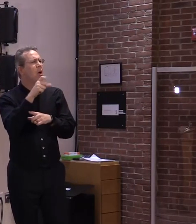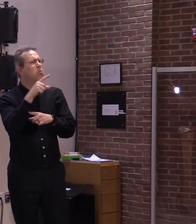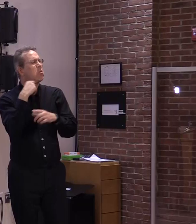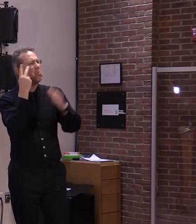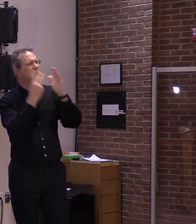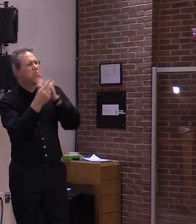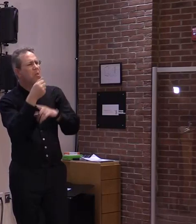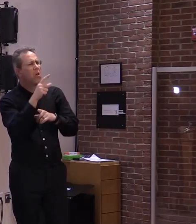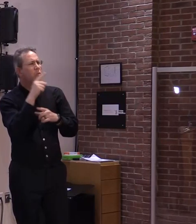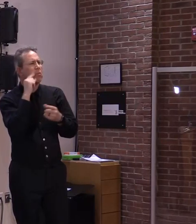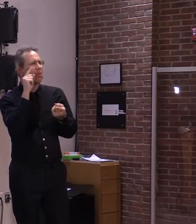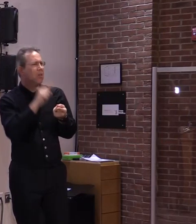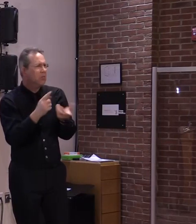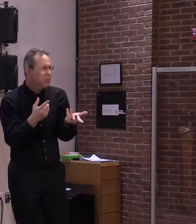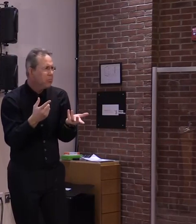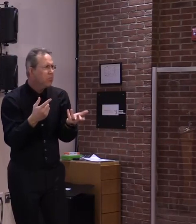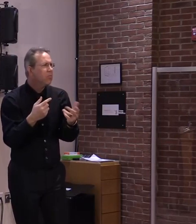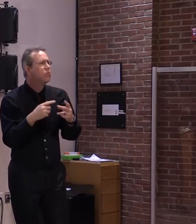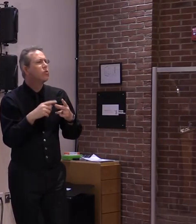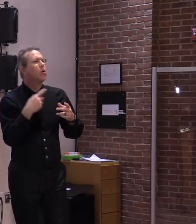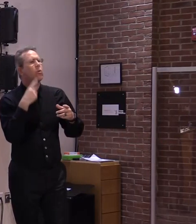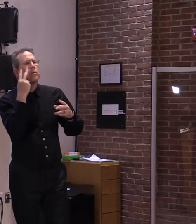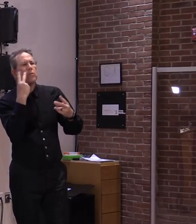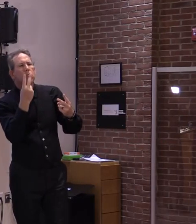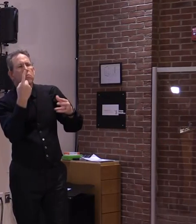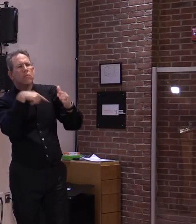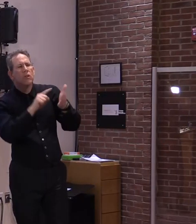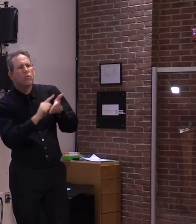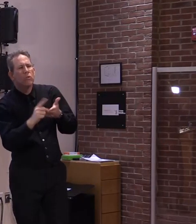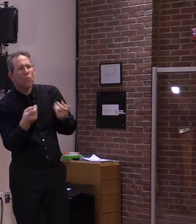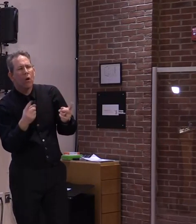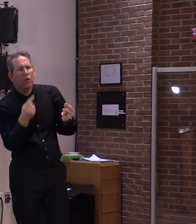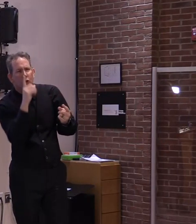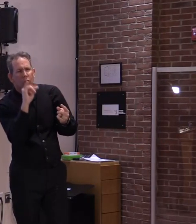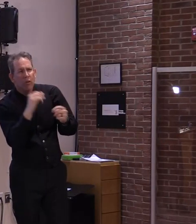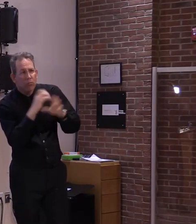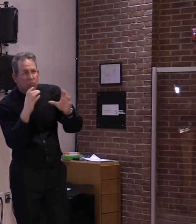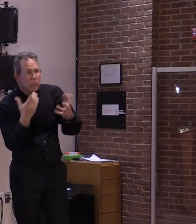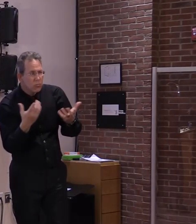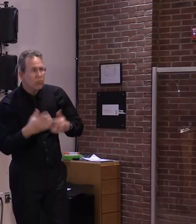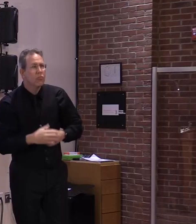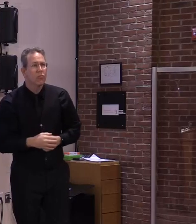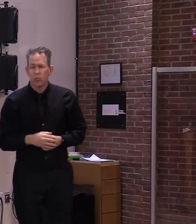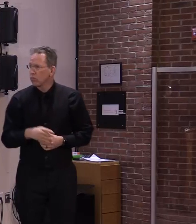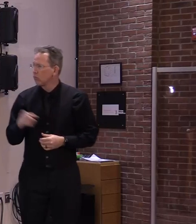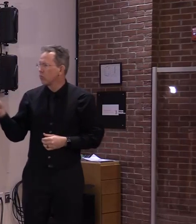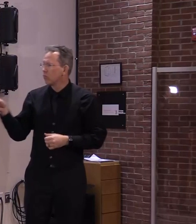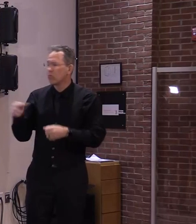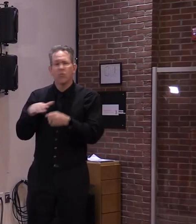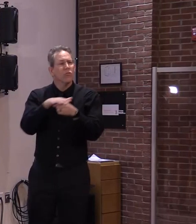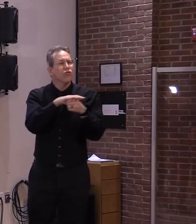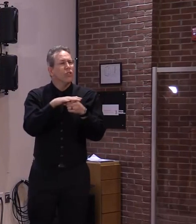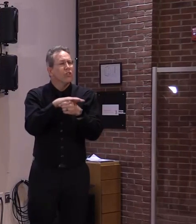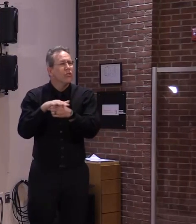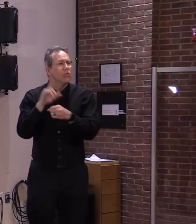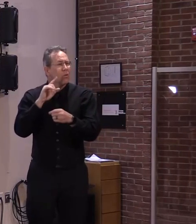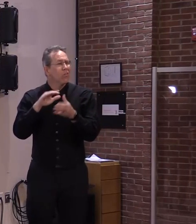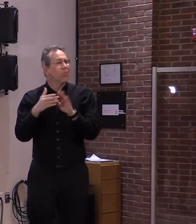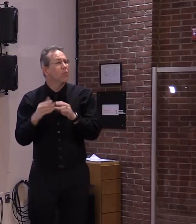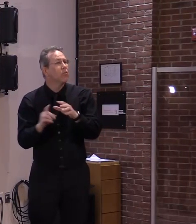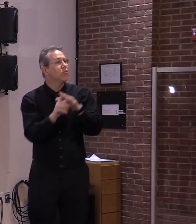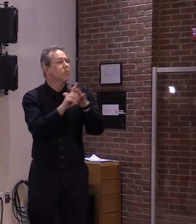forecast next week as well. Looking around the region, we see that cases in the Northeast continue to tick up, increasing 9% compared